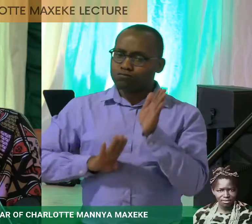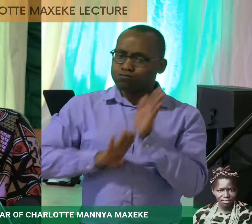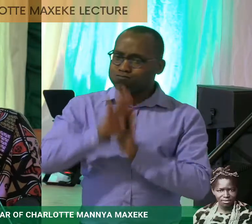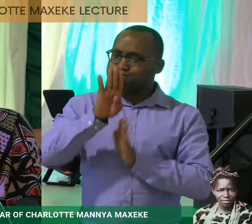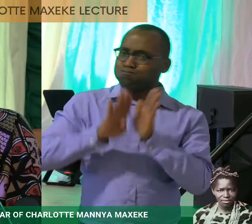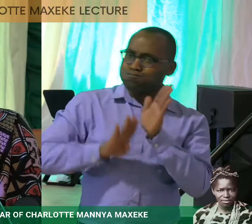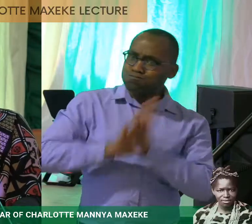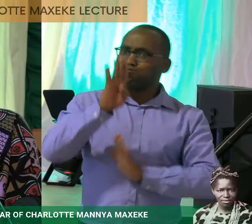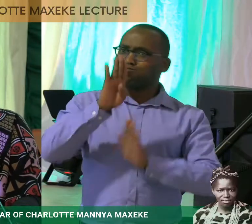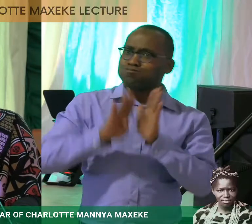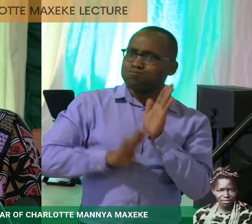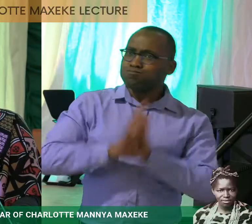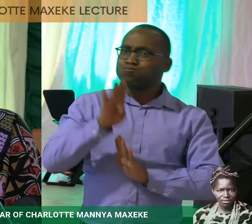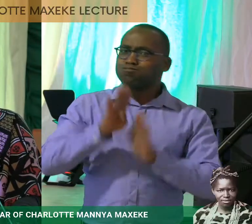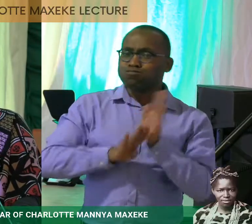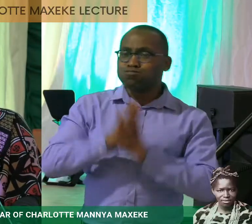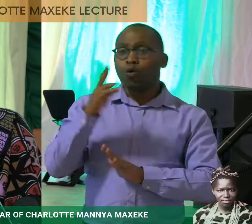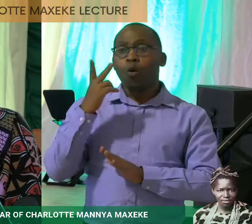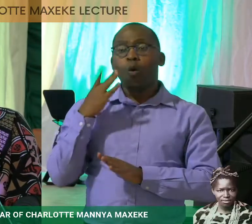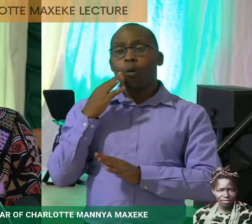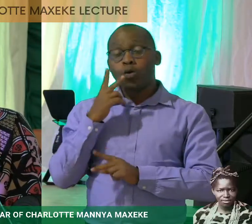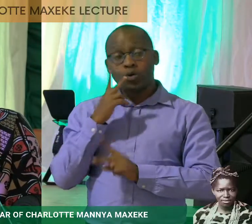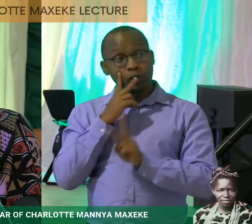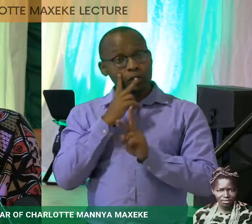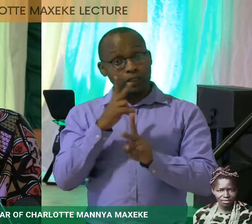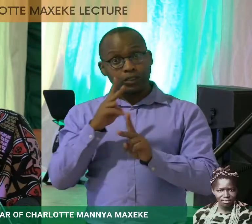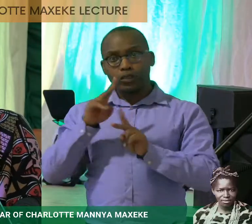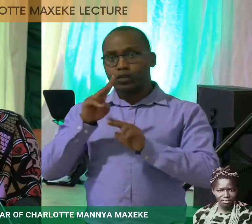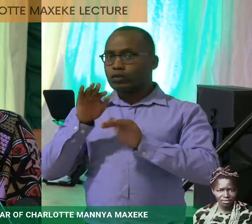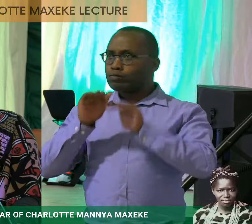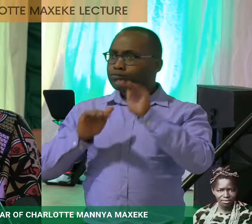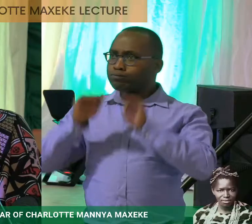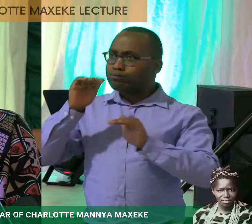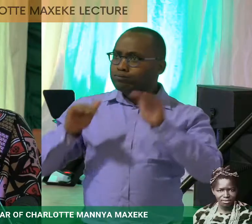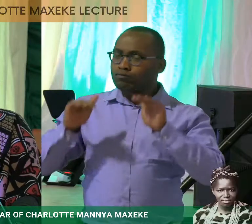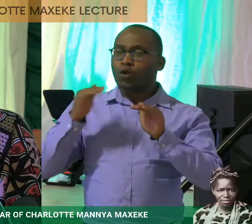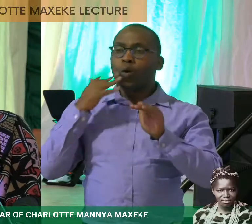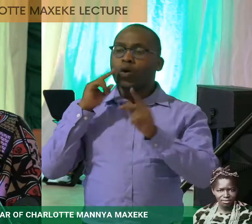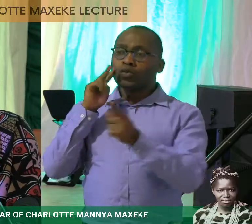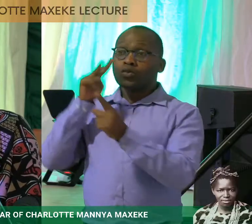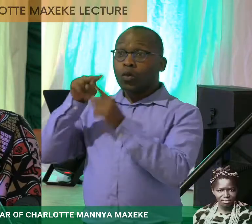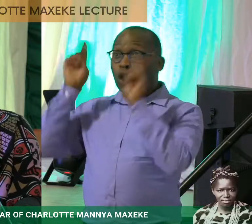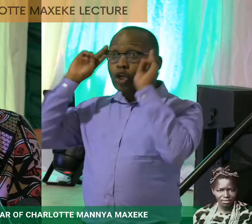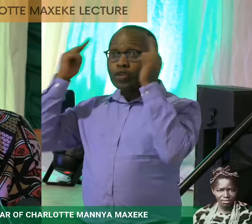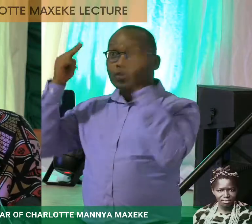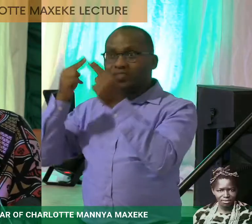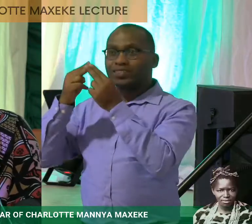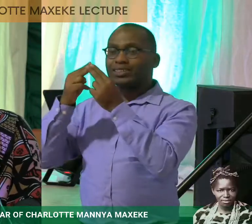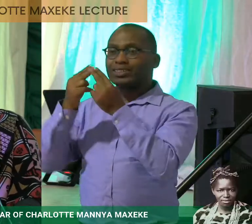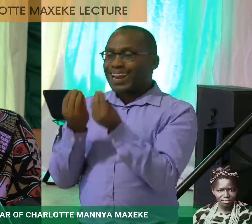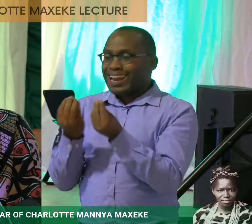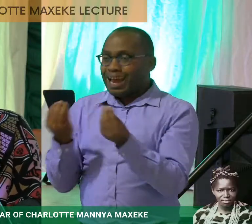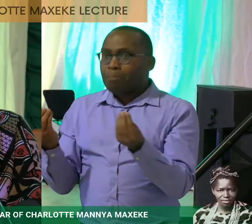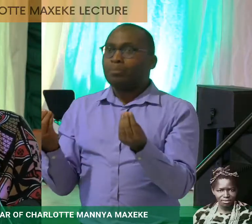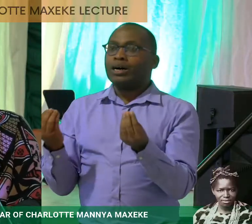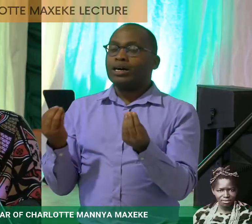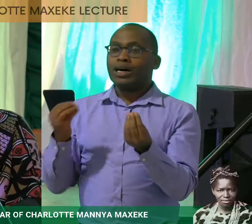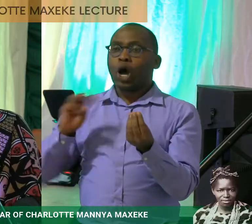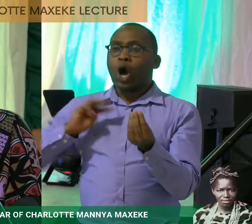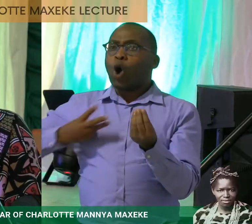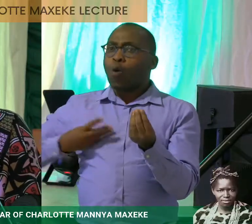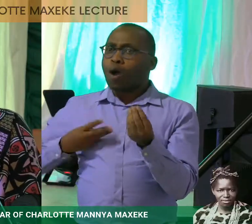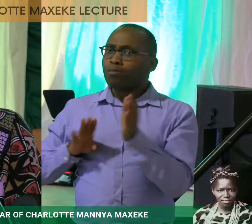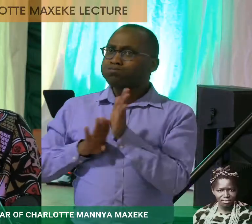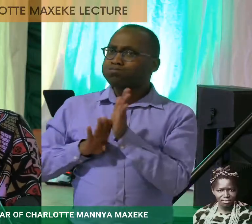wabafundi abangamakhosikazi kumaziko emfundo ephakamileyo, inani labo linyukile kwizifundo